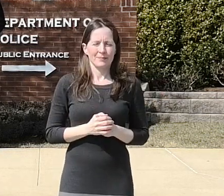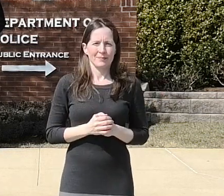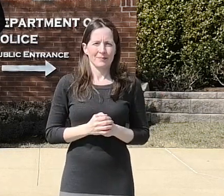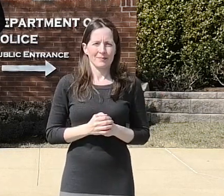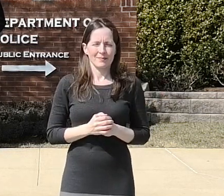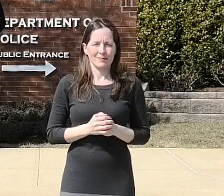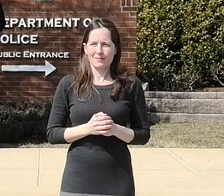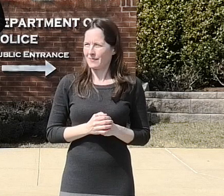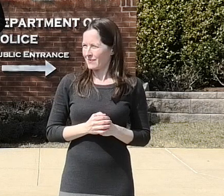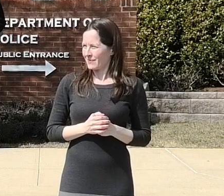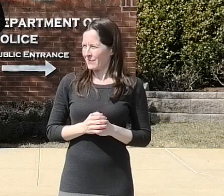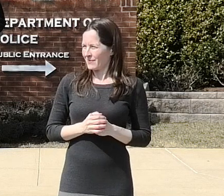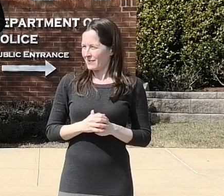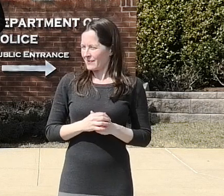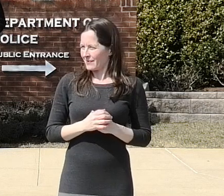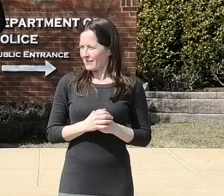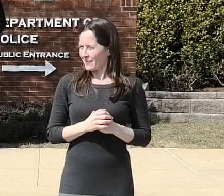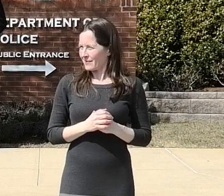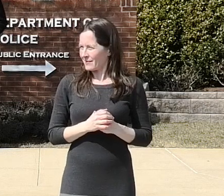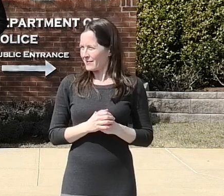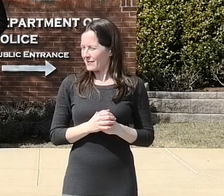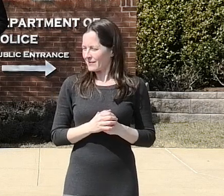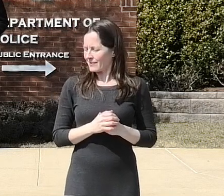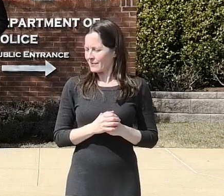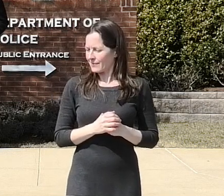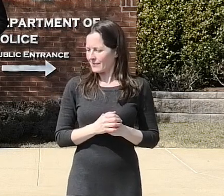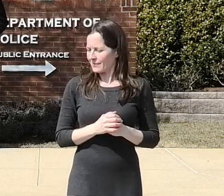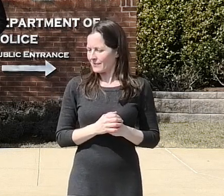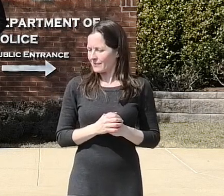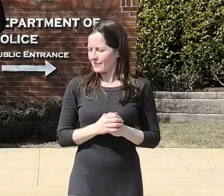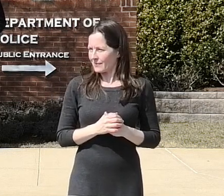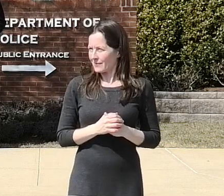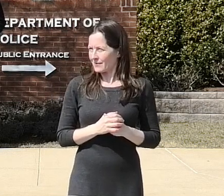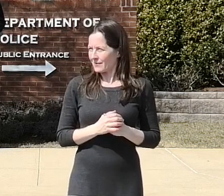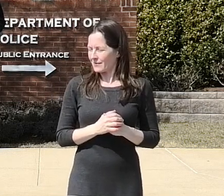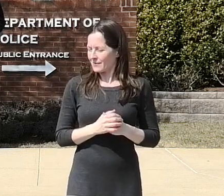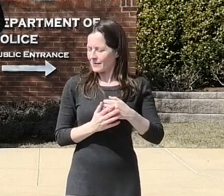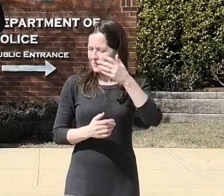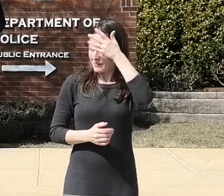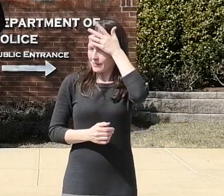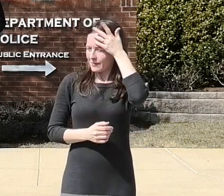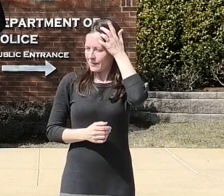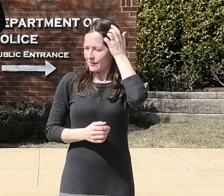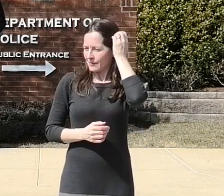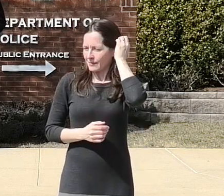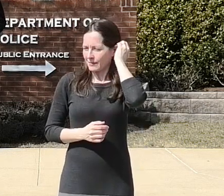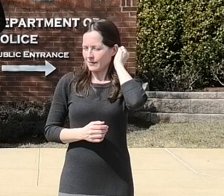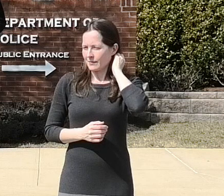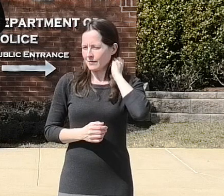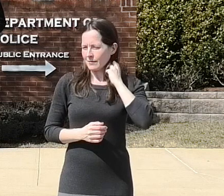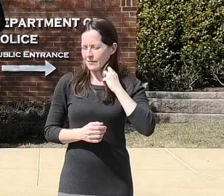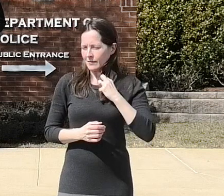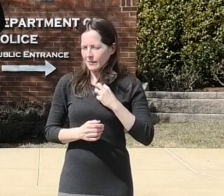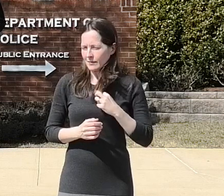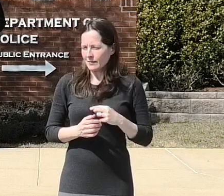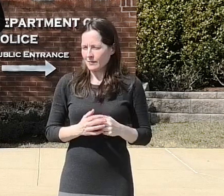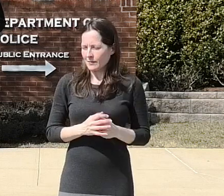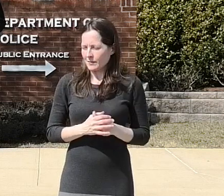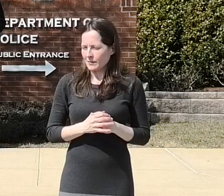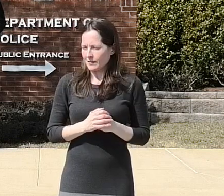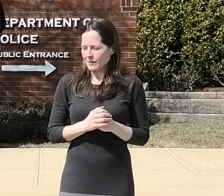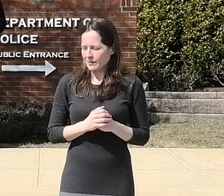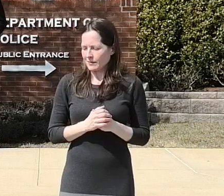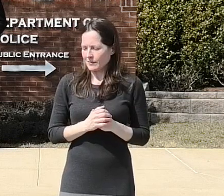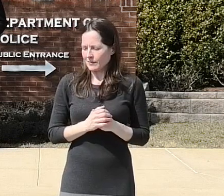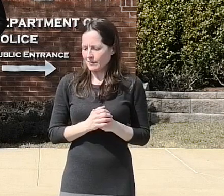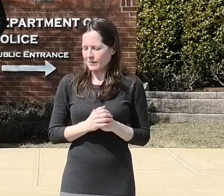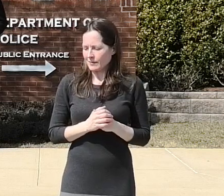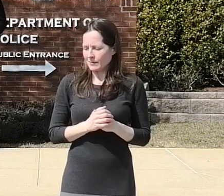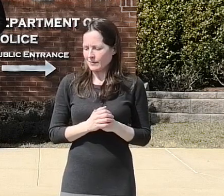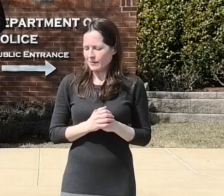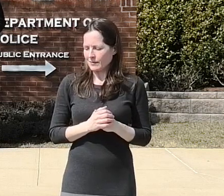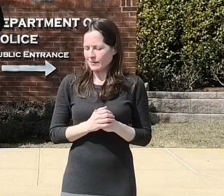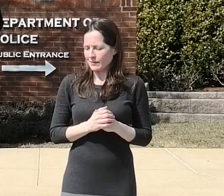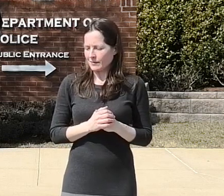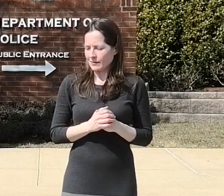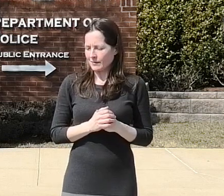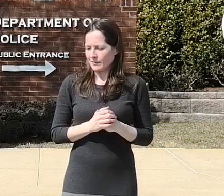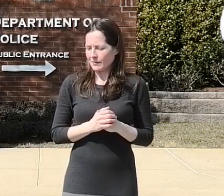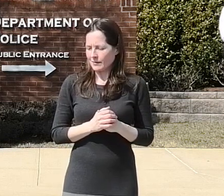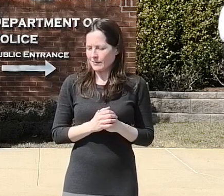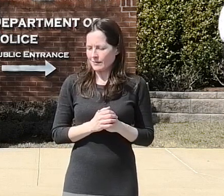so